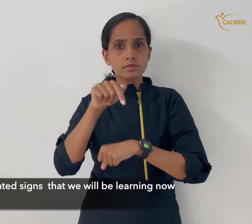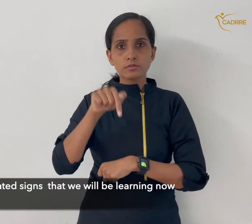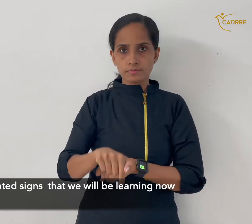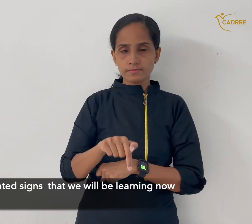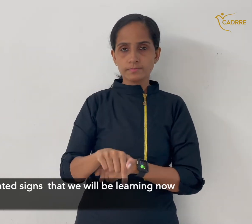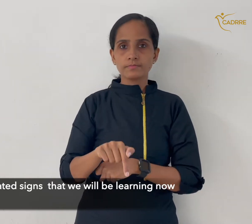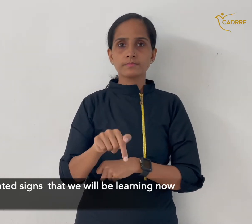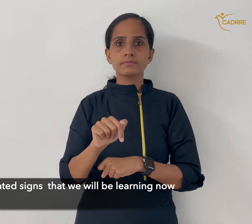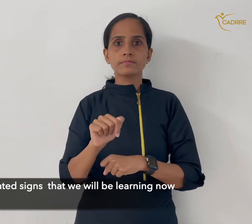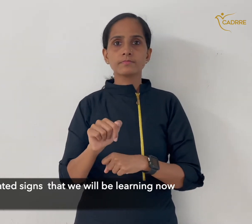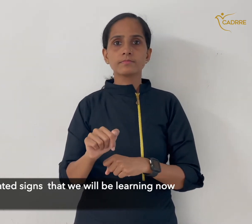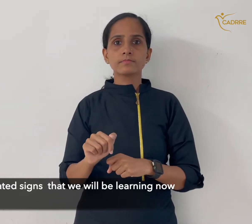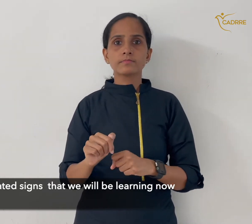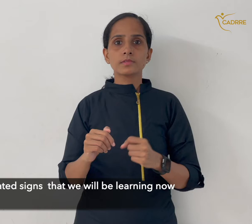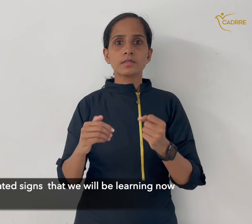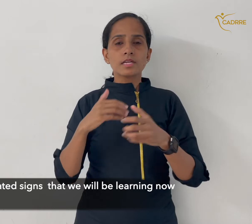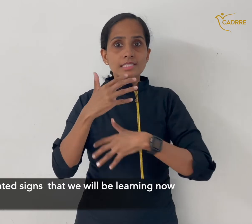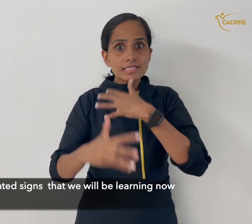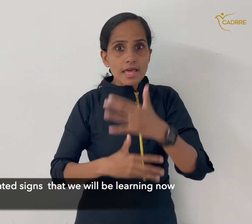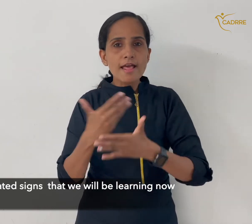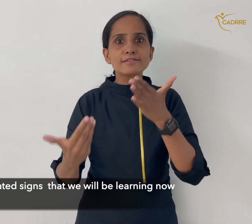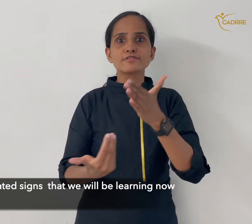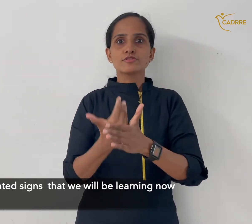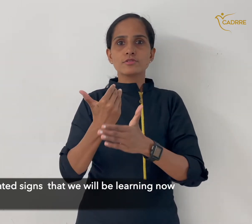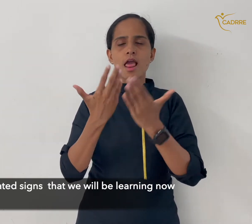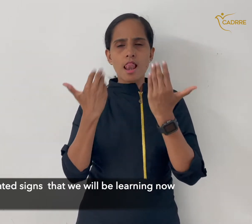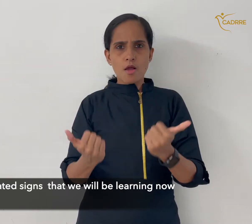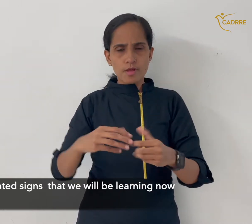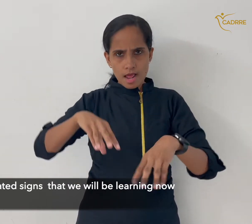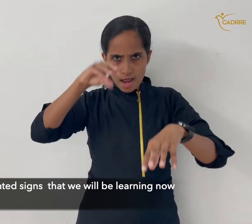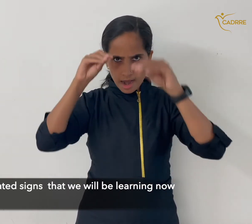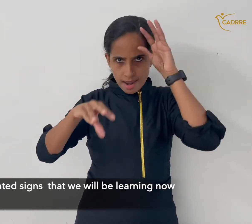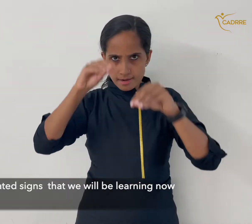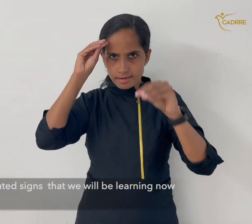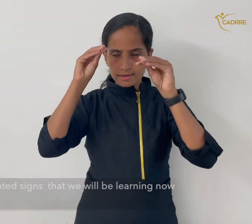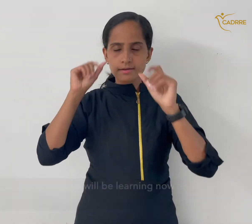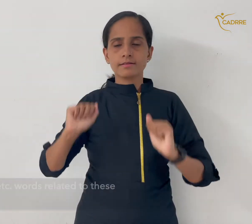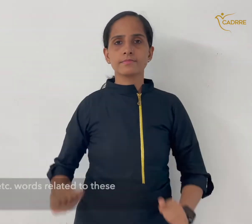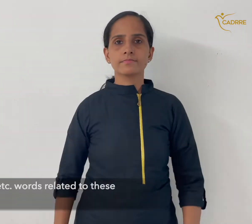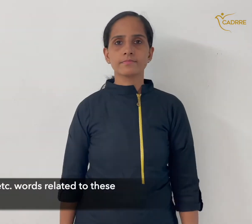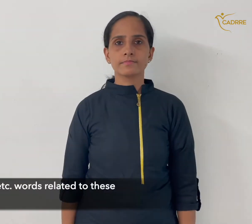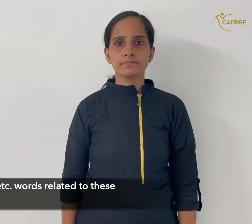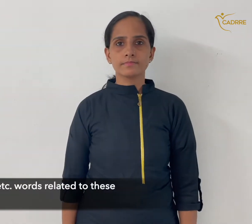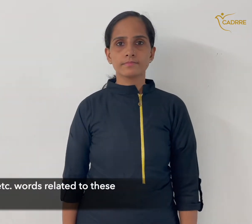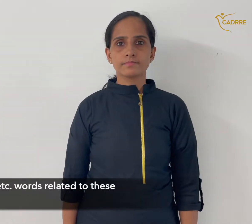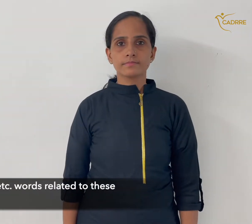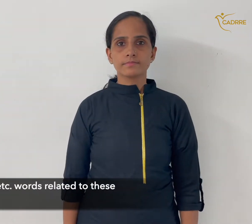that we will be learning now that is computer